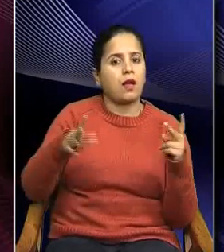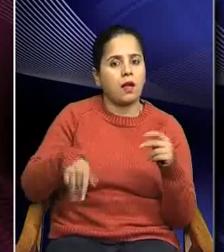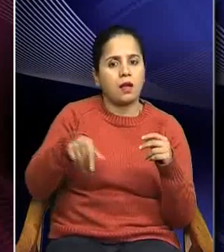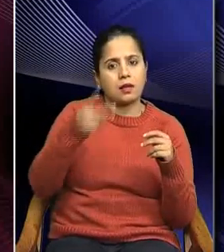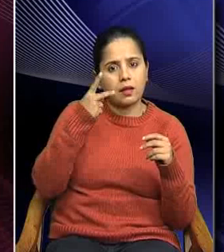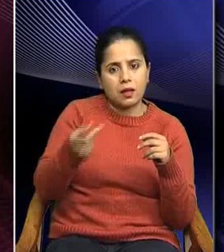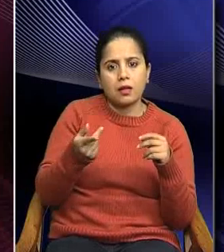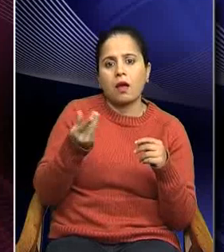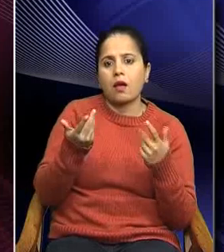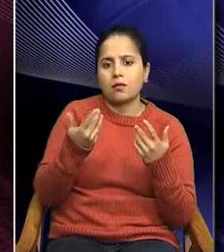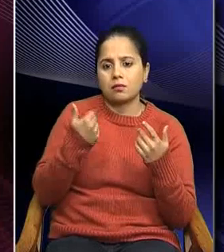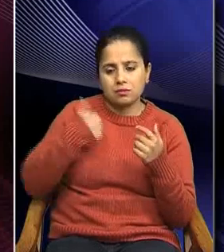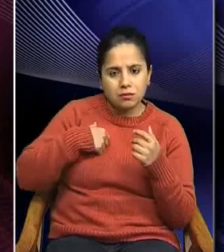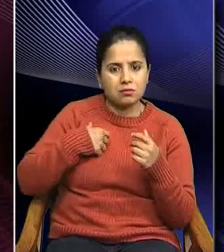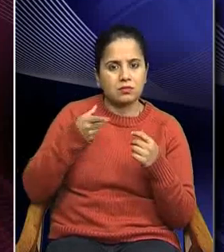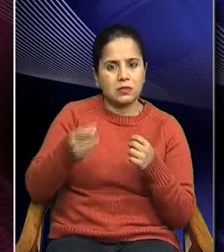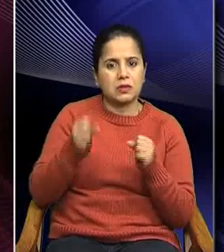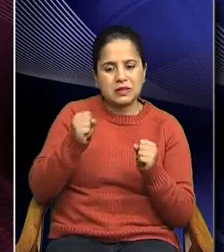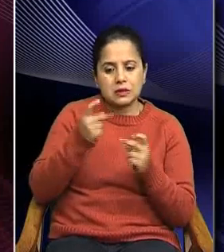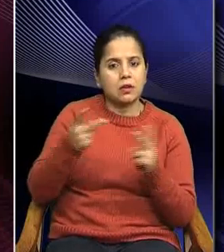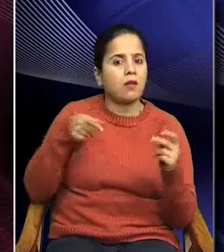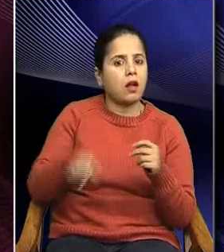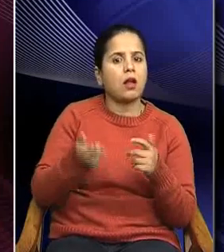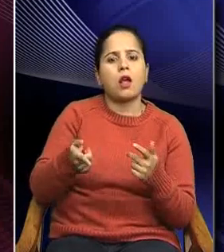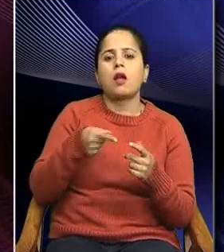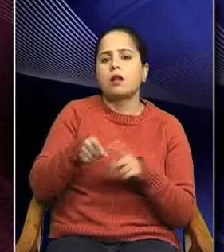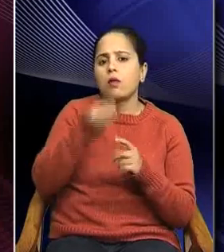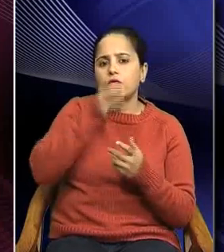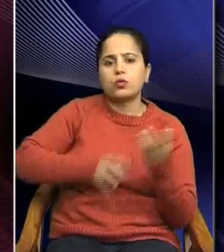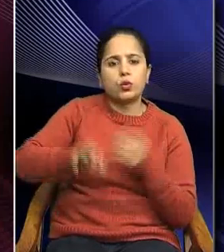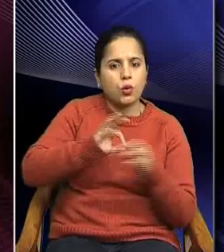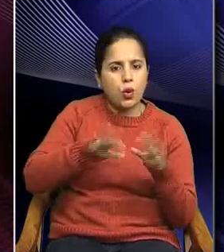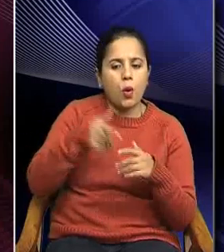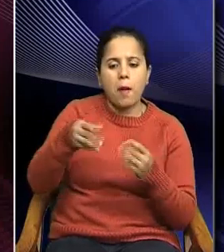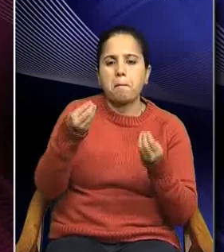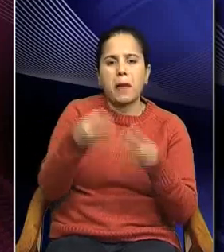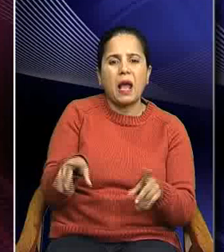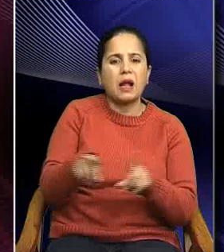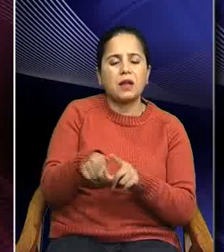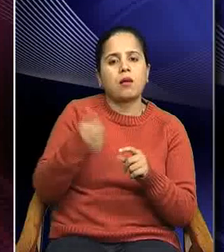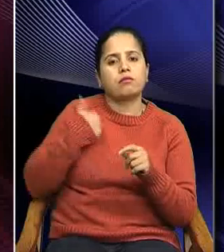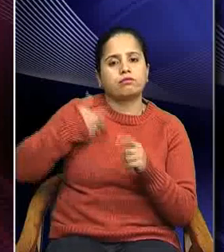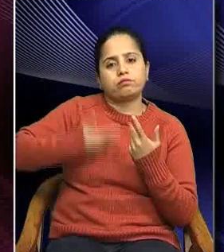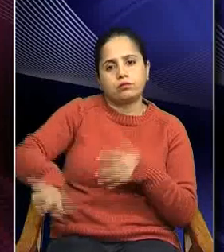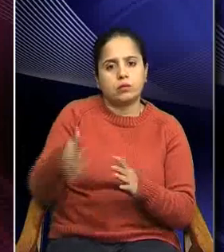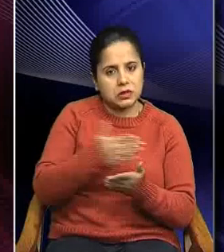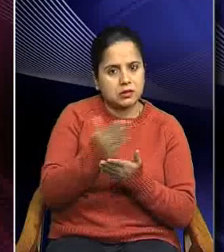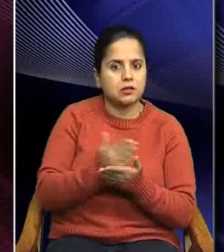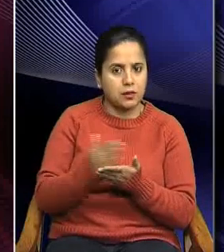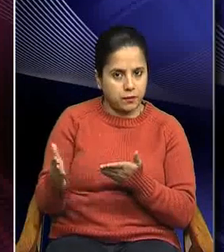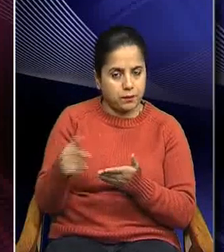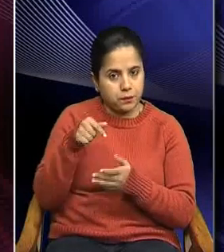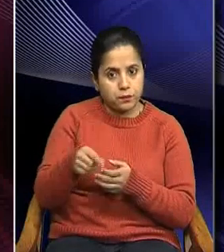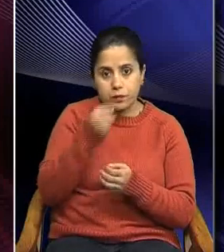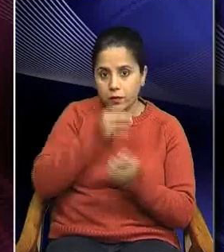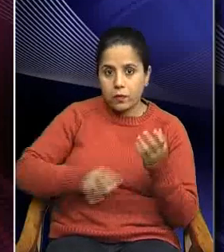something which is not processed, or which is the residue of this process. And this is how digestion